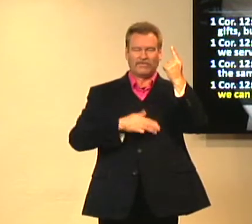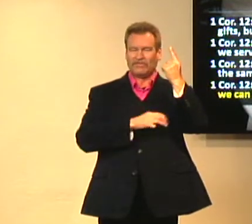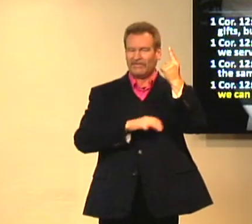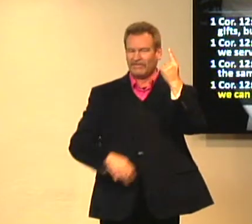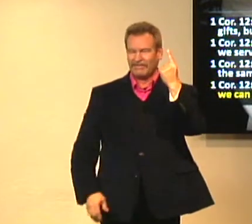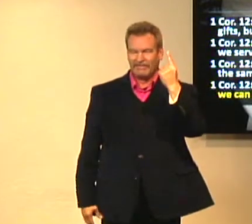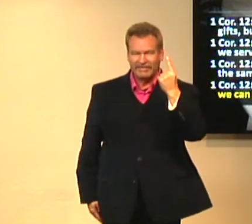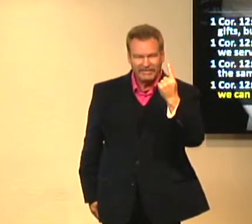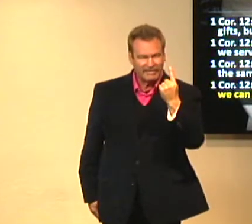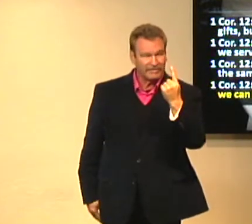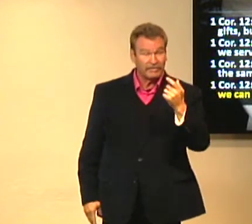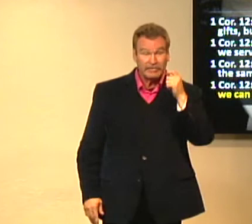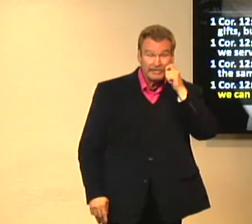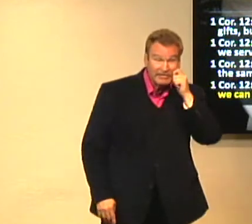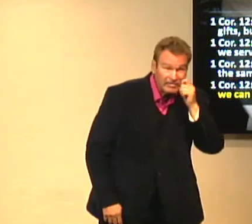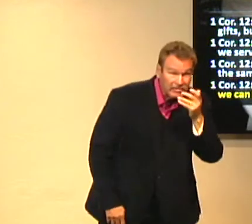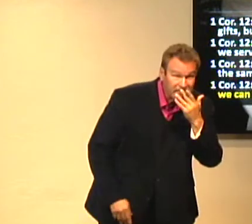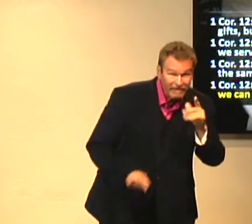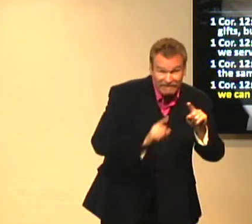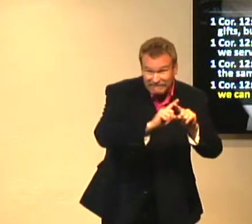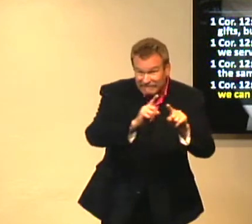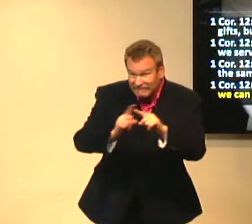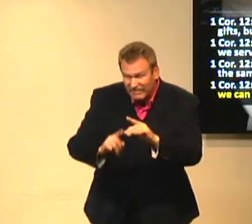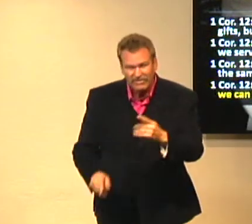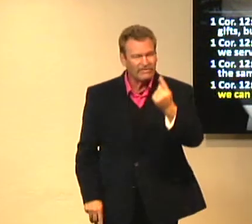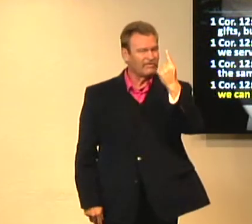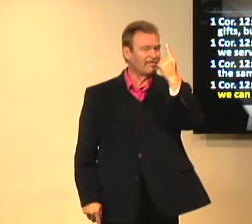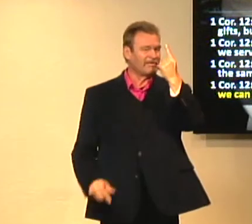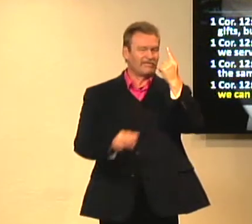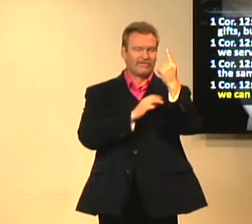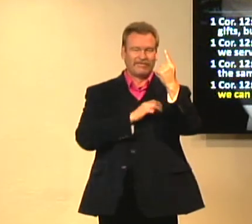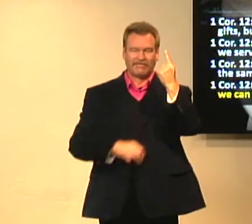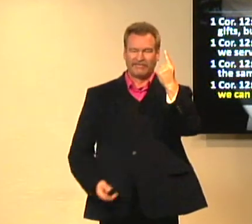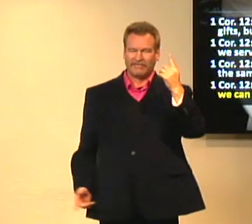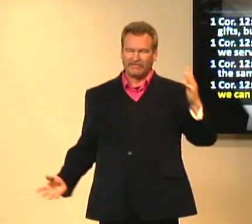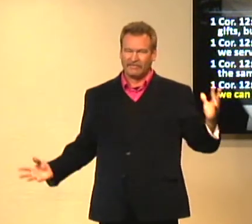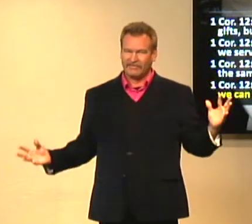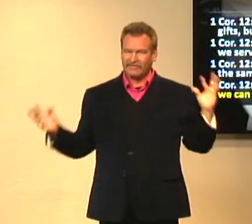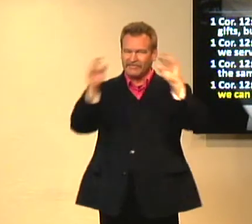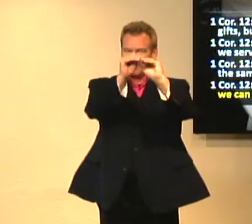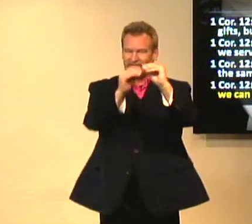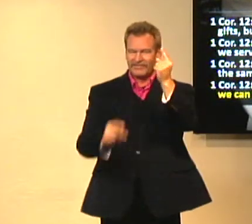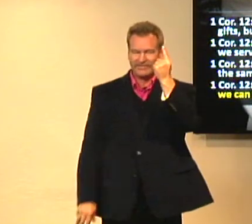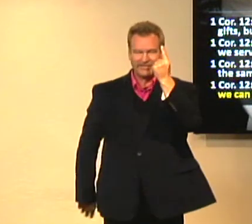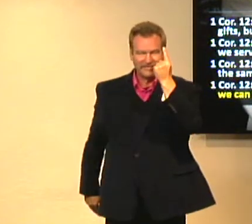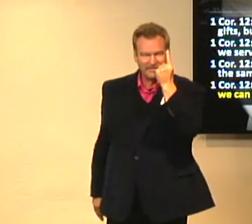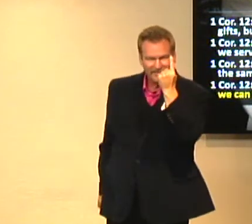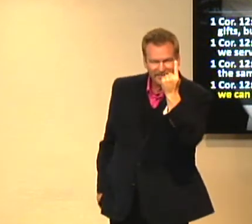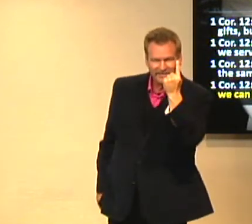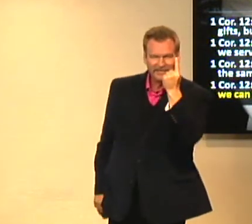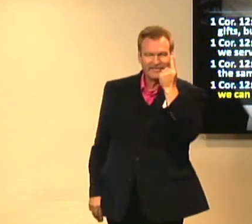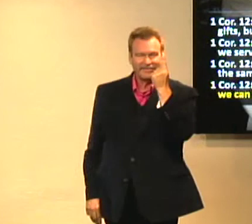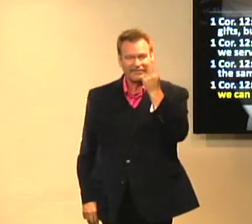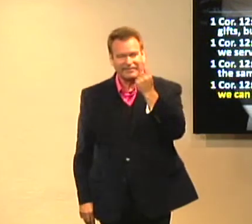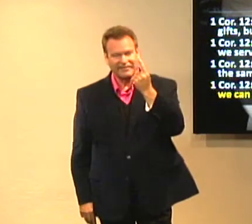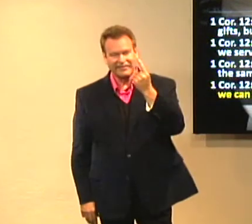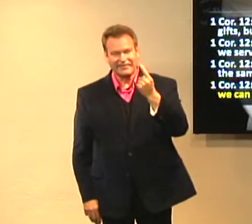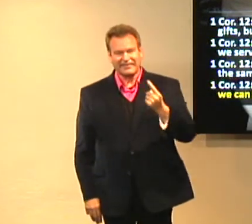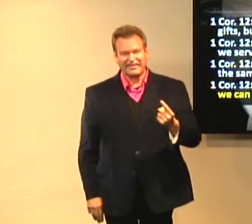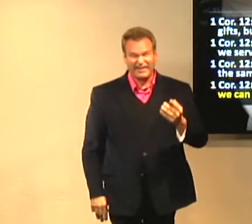of people throughout the world, one in Christ. It doesn't matter what race, what ethnicity you are, we are all one with Christ. We are all